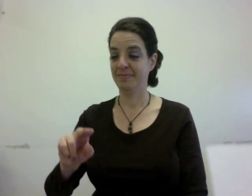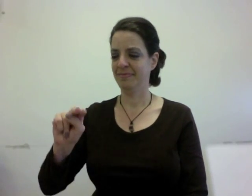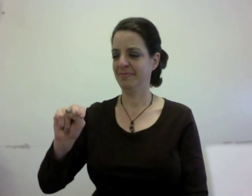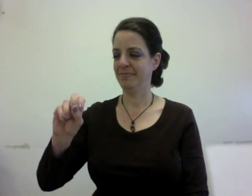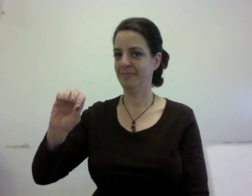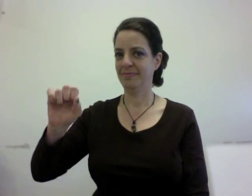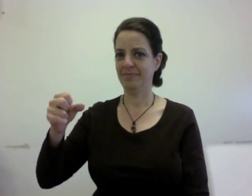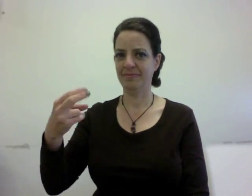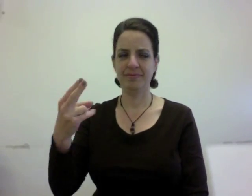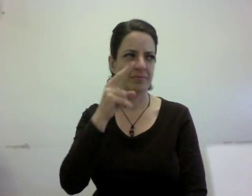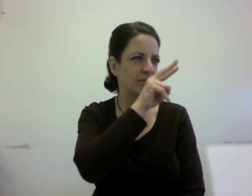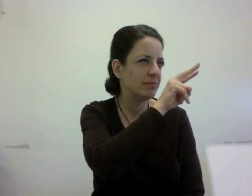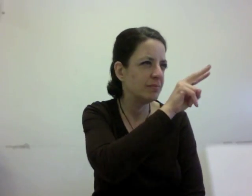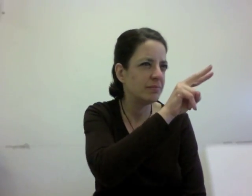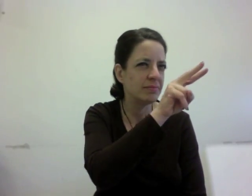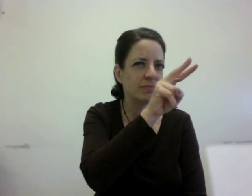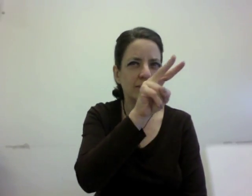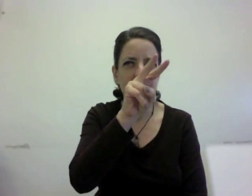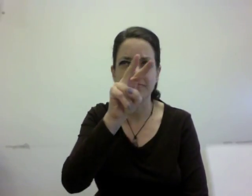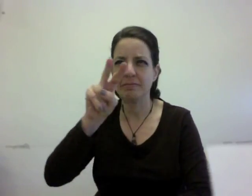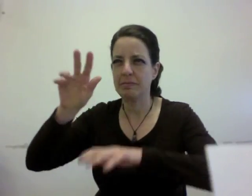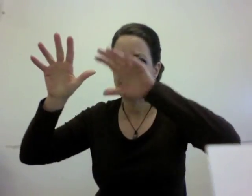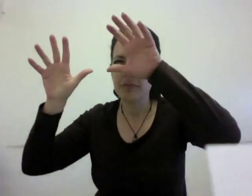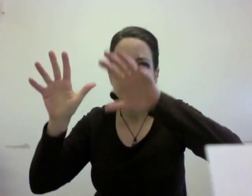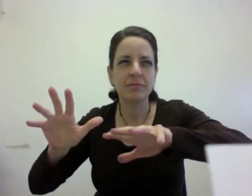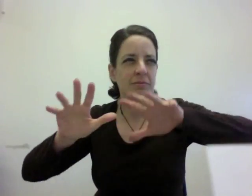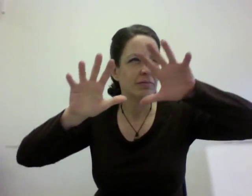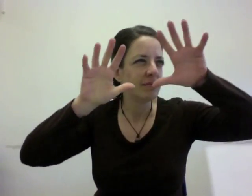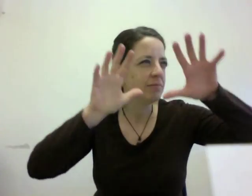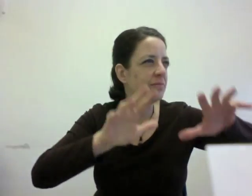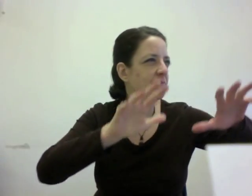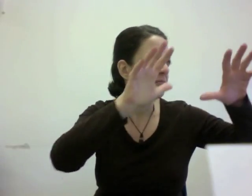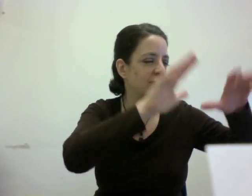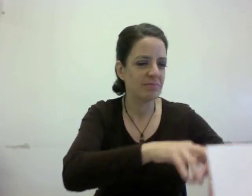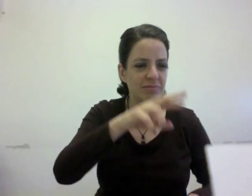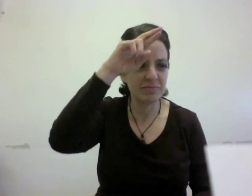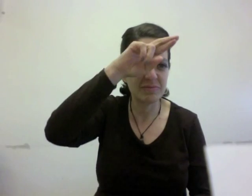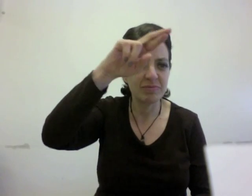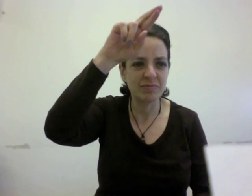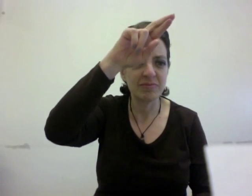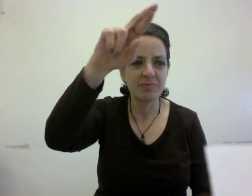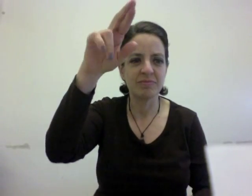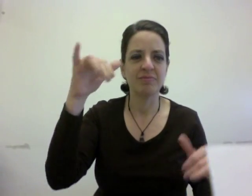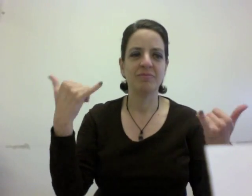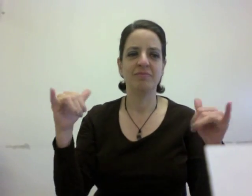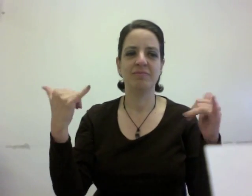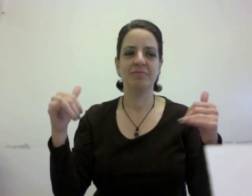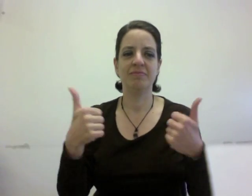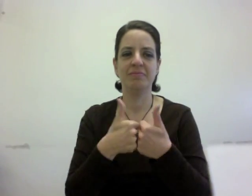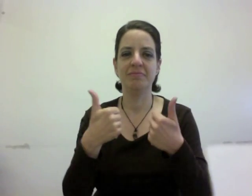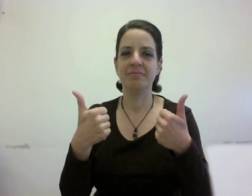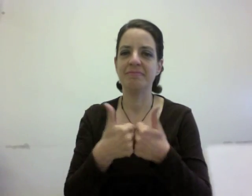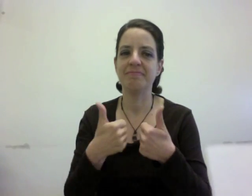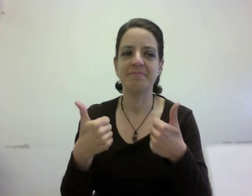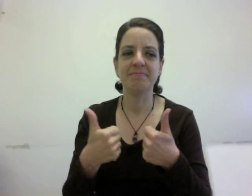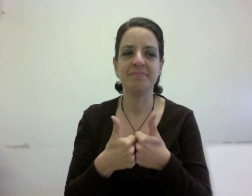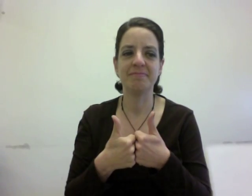Now Noah looked out through the driving rain. Those unicorns were laughing and playing silly games.